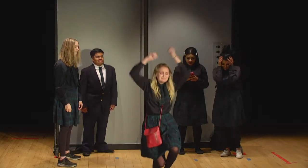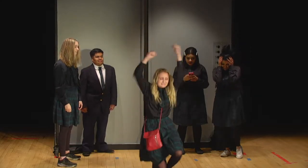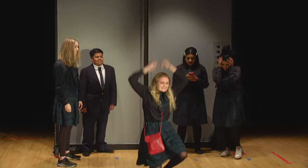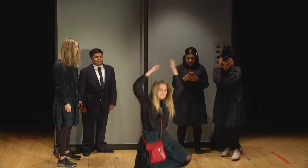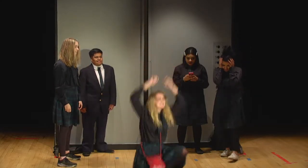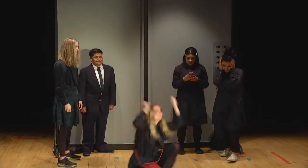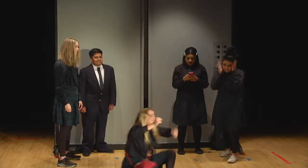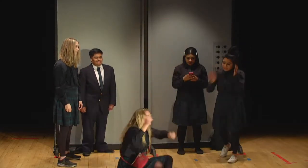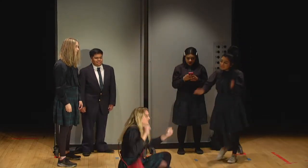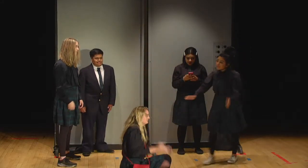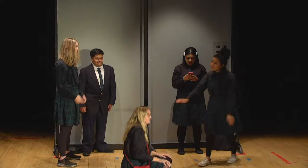door.